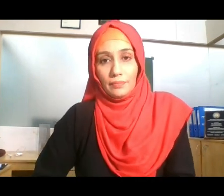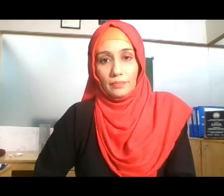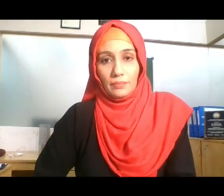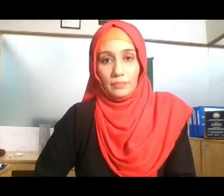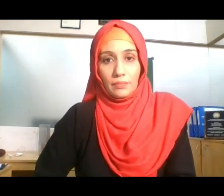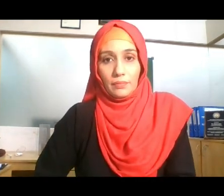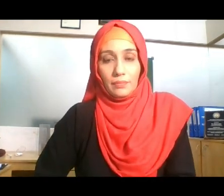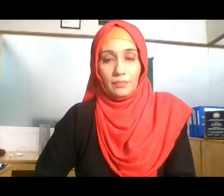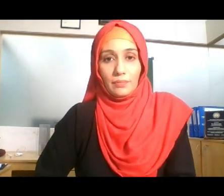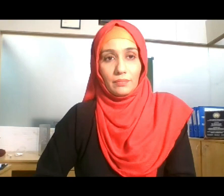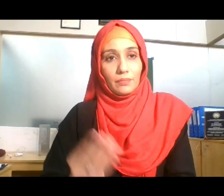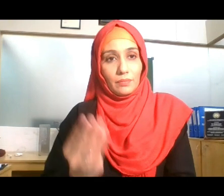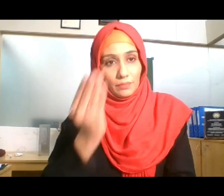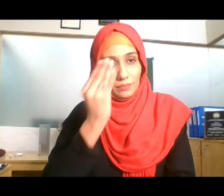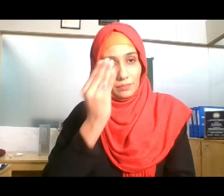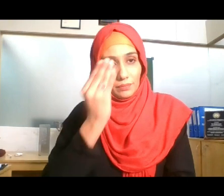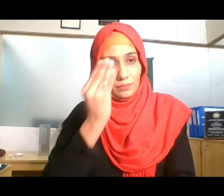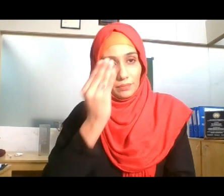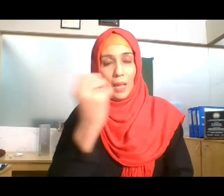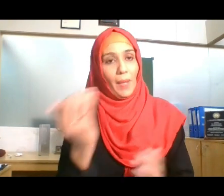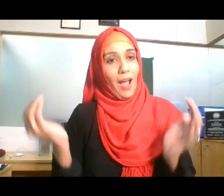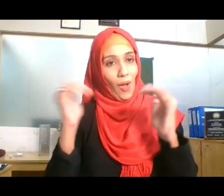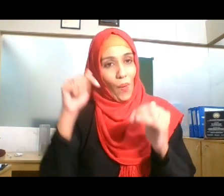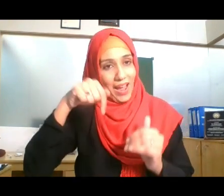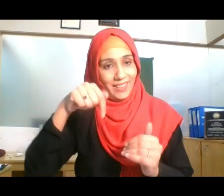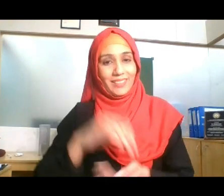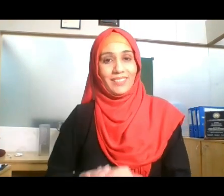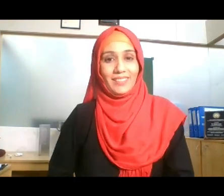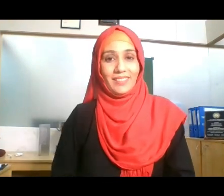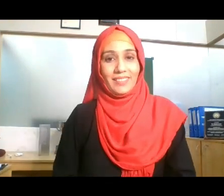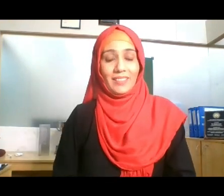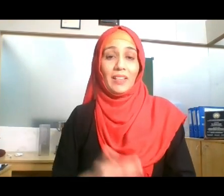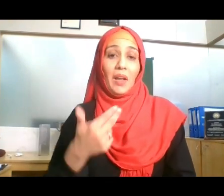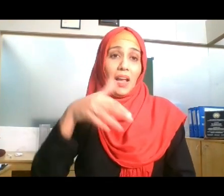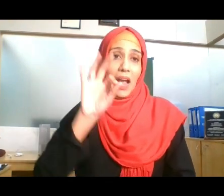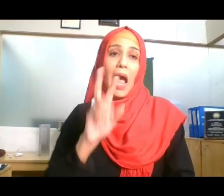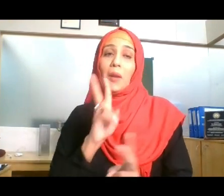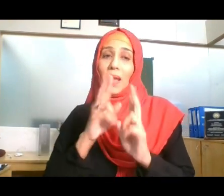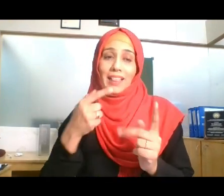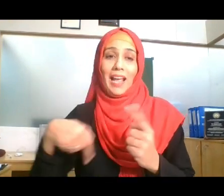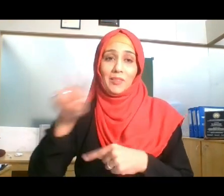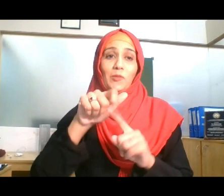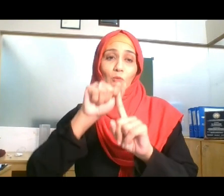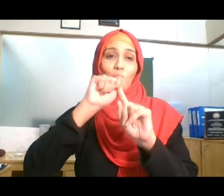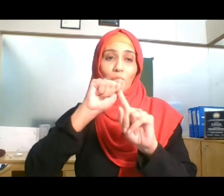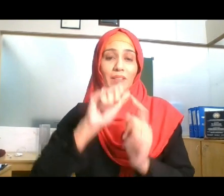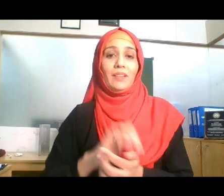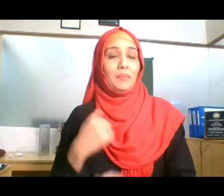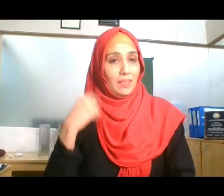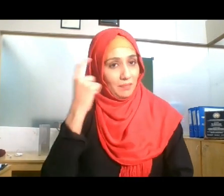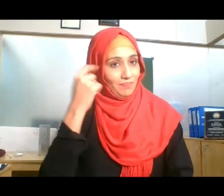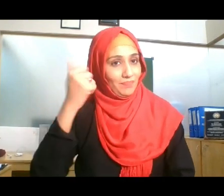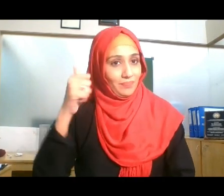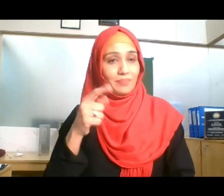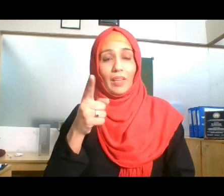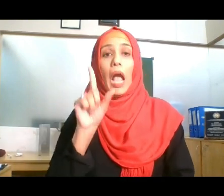So thank you so much, everyone, for joining us today for this very important conversation. We hope that you will